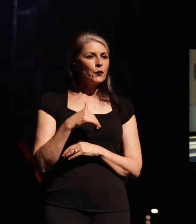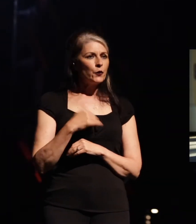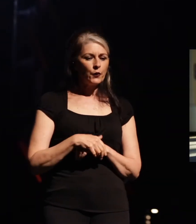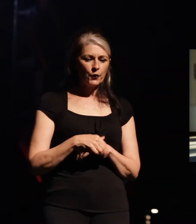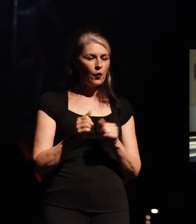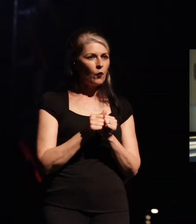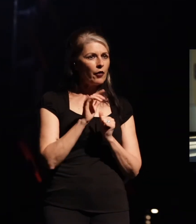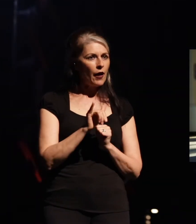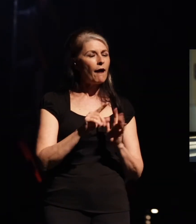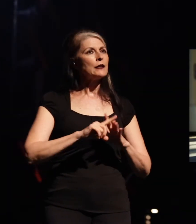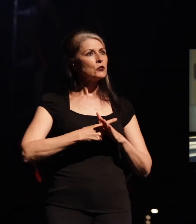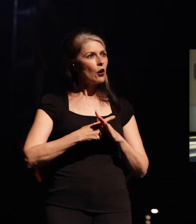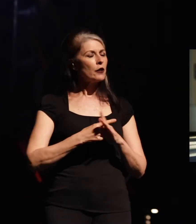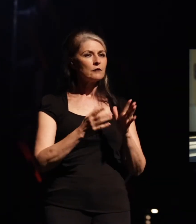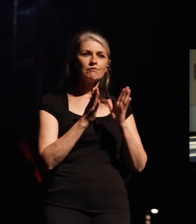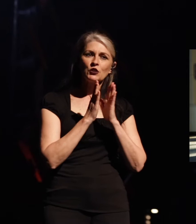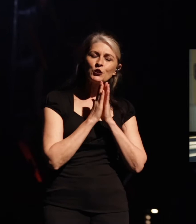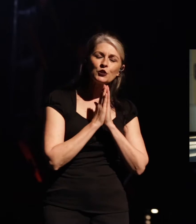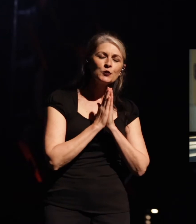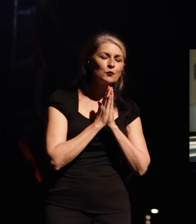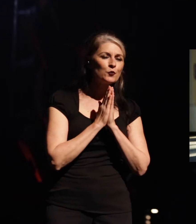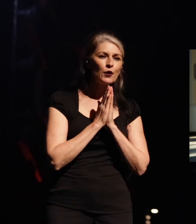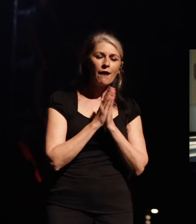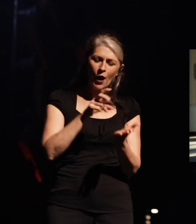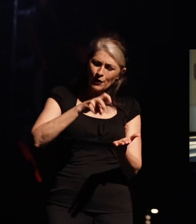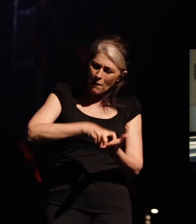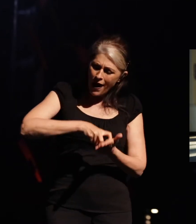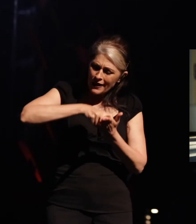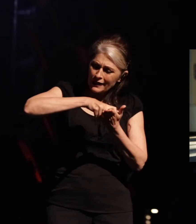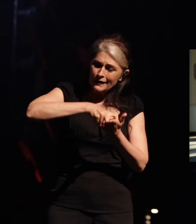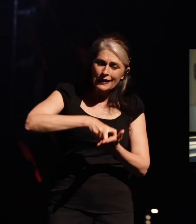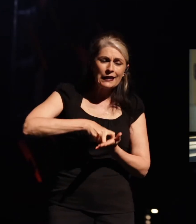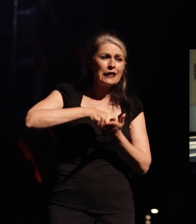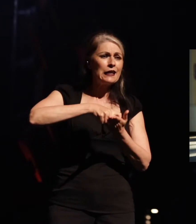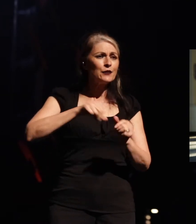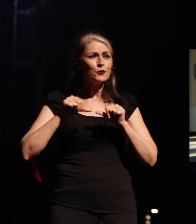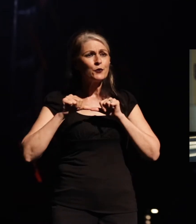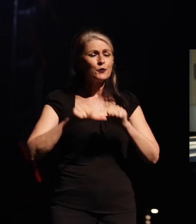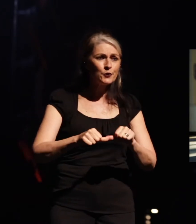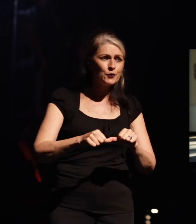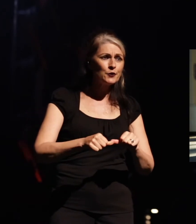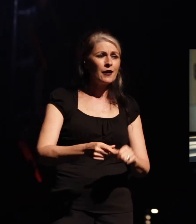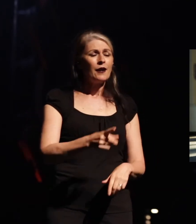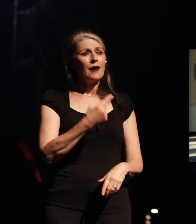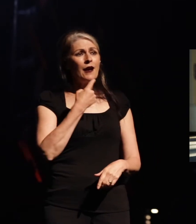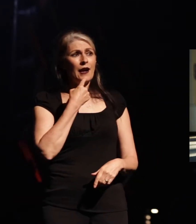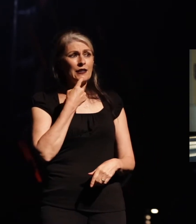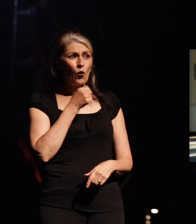I started to pray, and I was on my knees constantly. I confided in these women